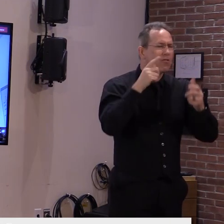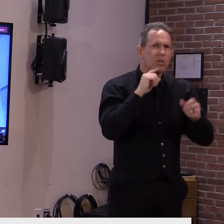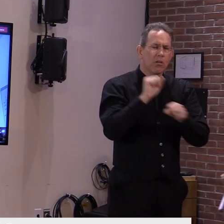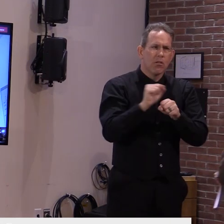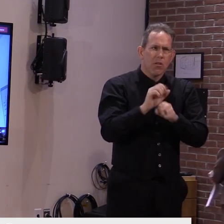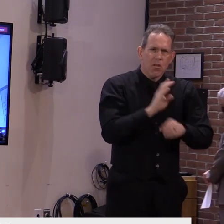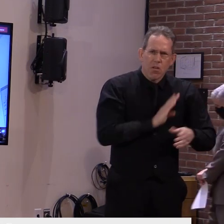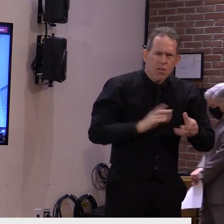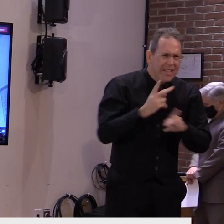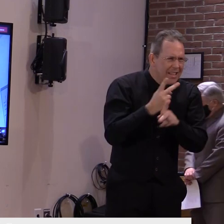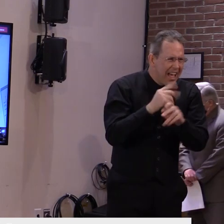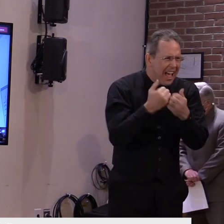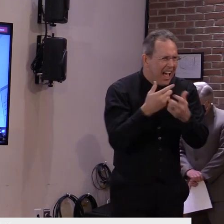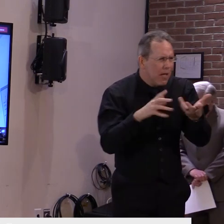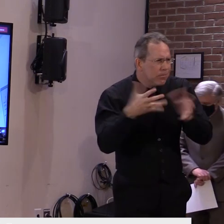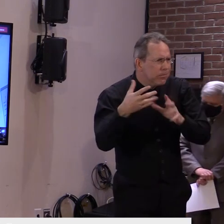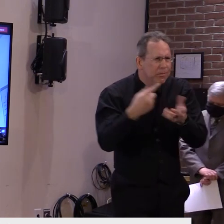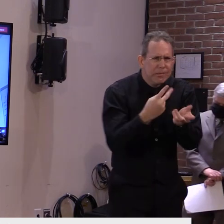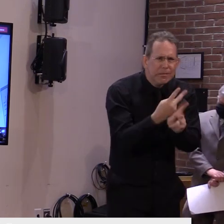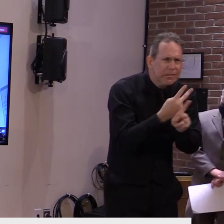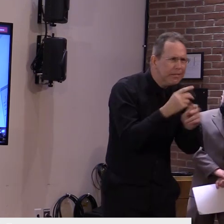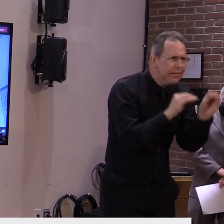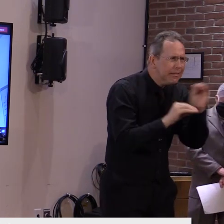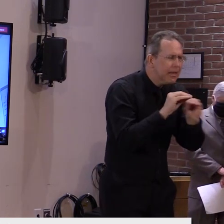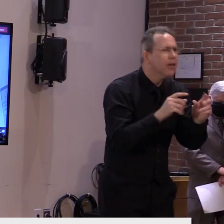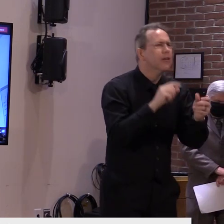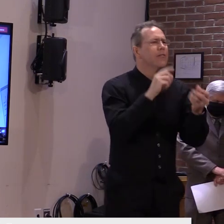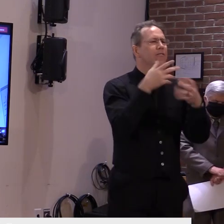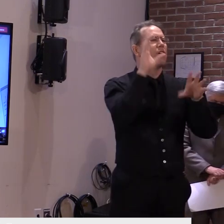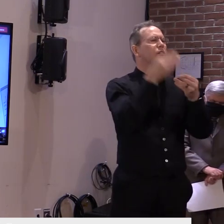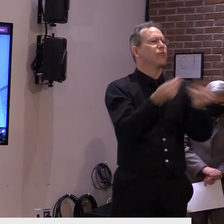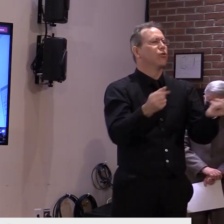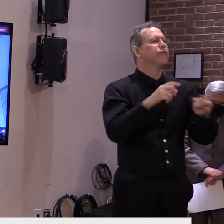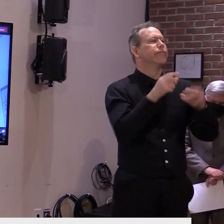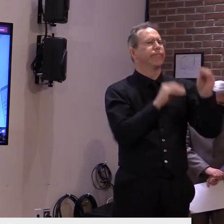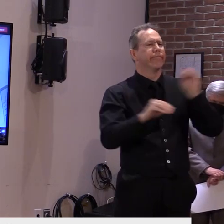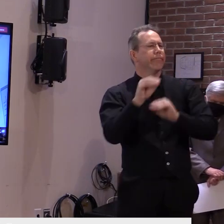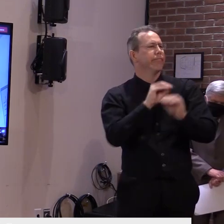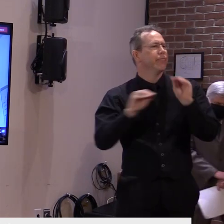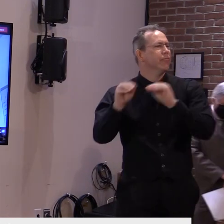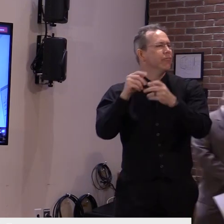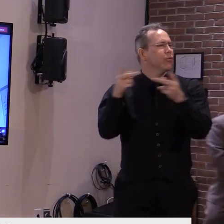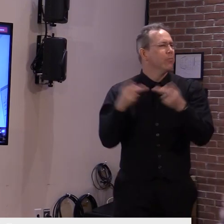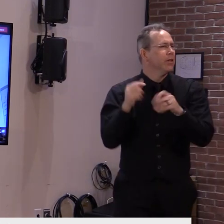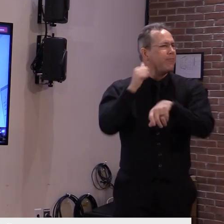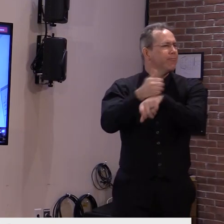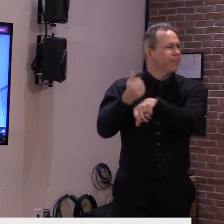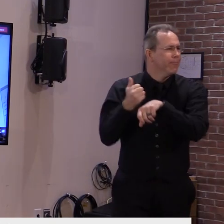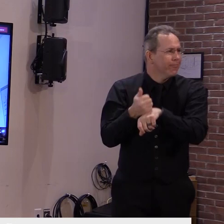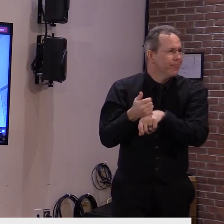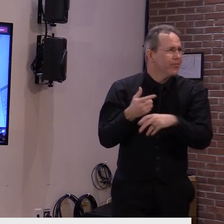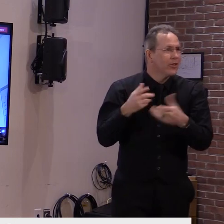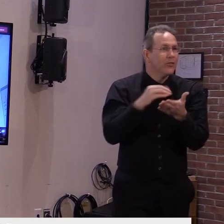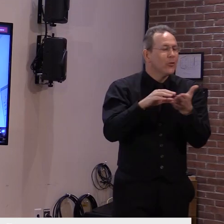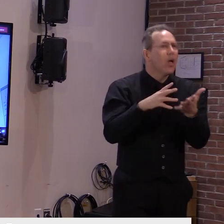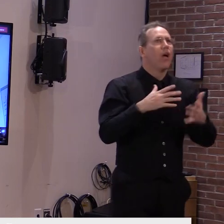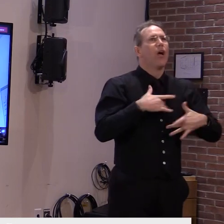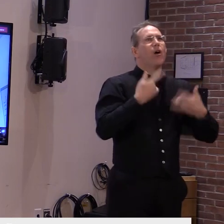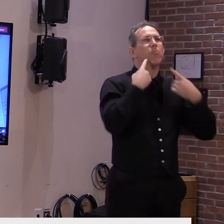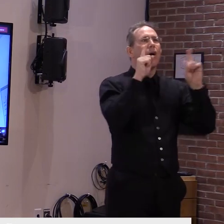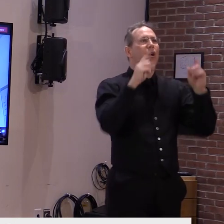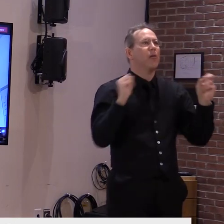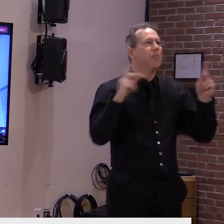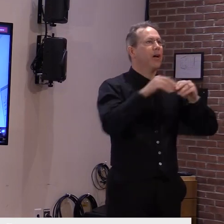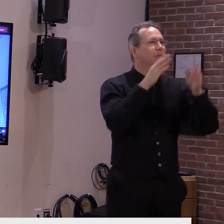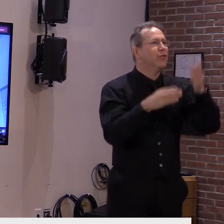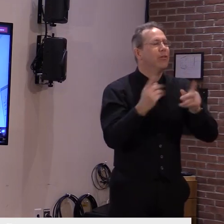to find a solution to their facility issues. It was really great to see the enthusiasm of the students for returning to school on the news this week. That